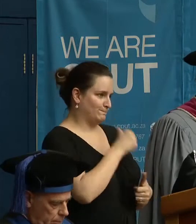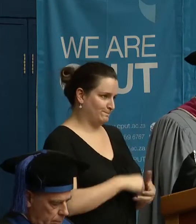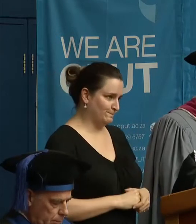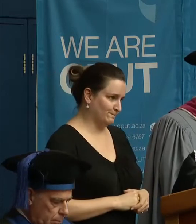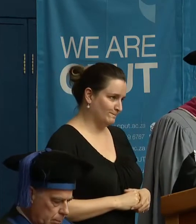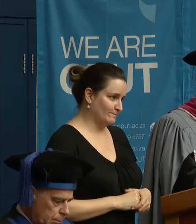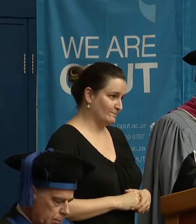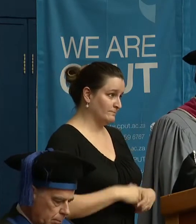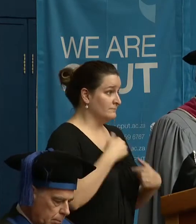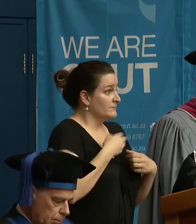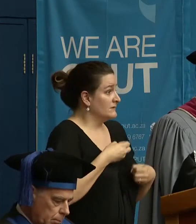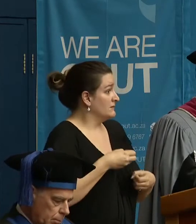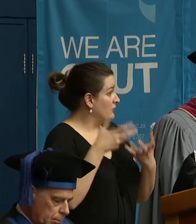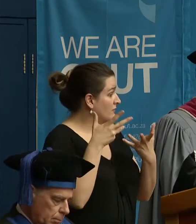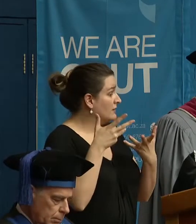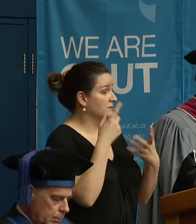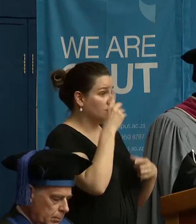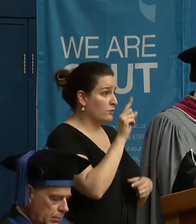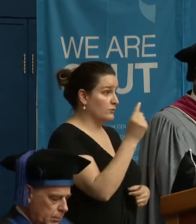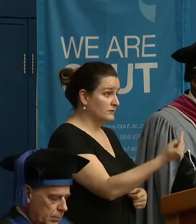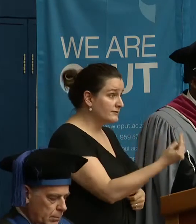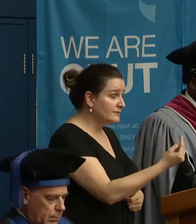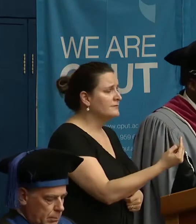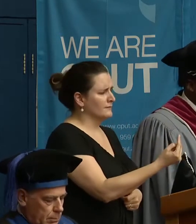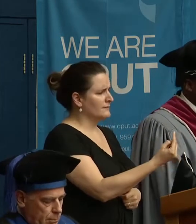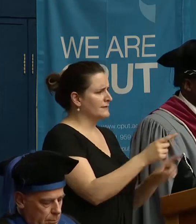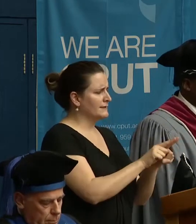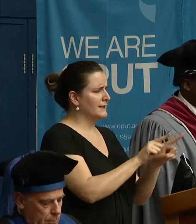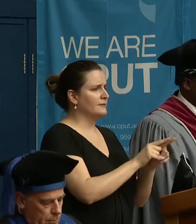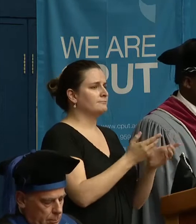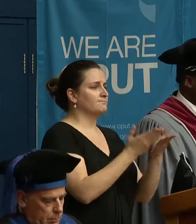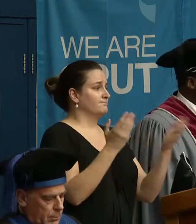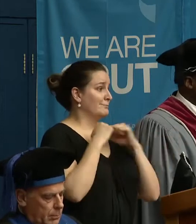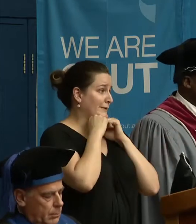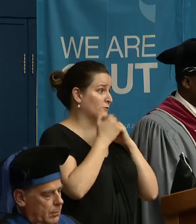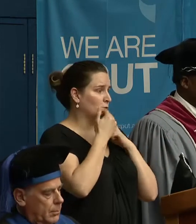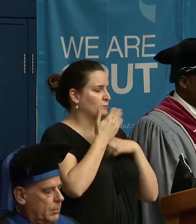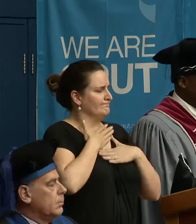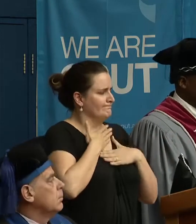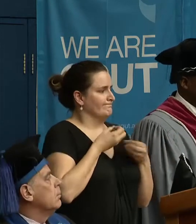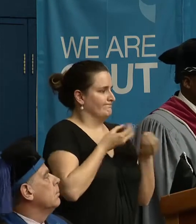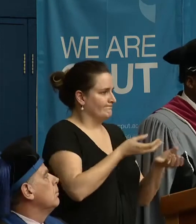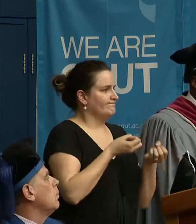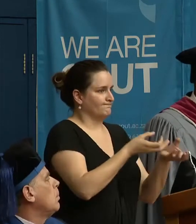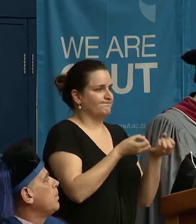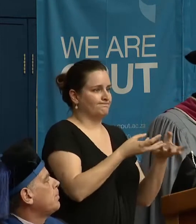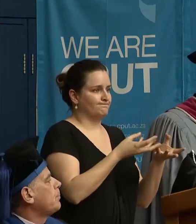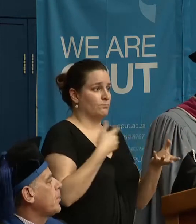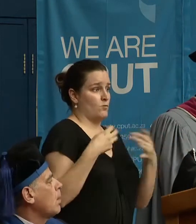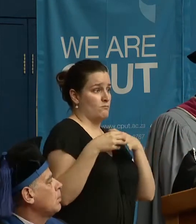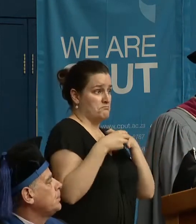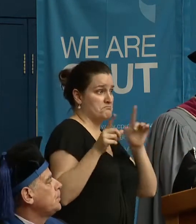Sacrifices not only on the part of you, the graduates, but also of parents, of partners, and